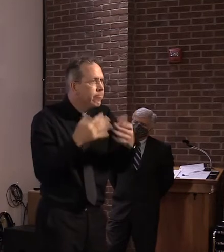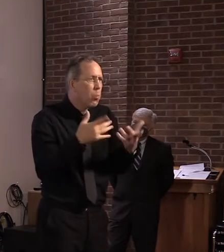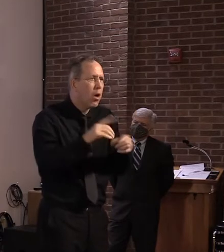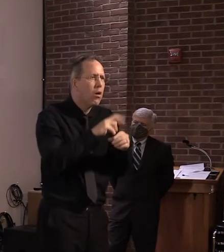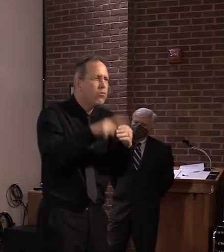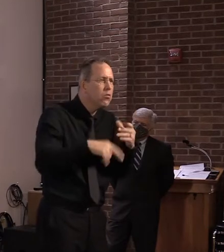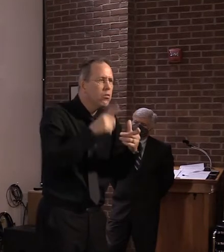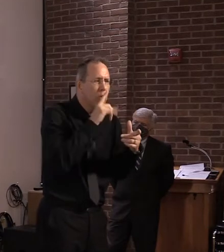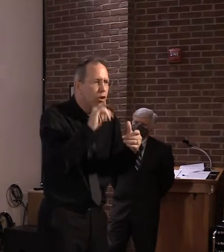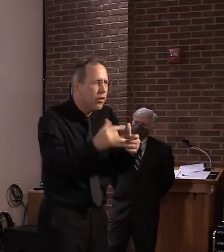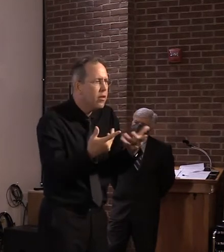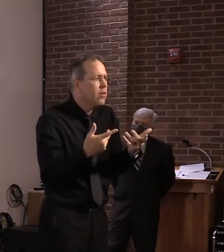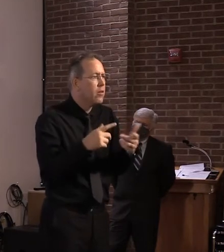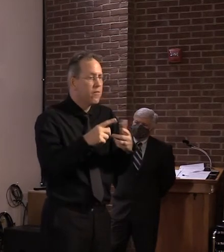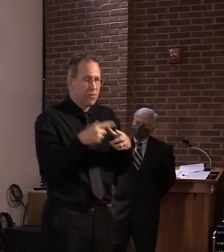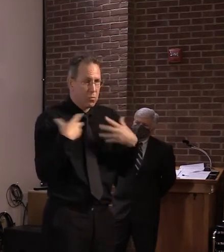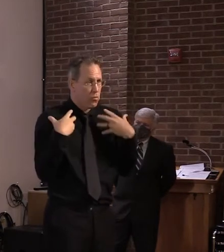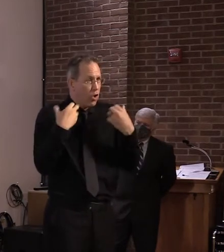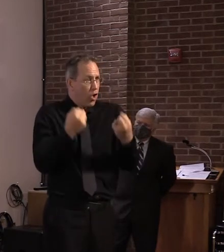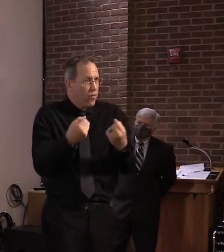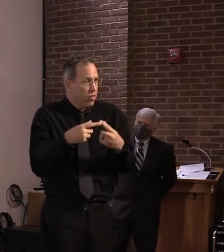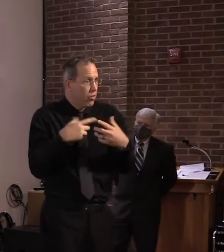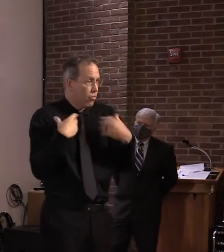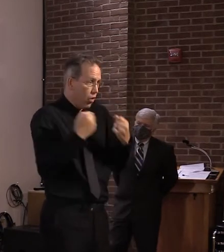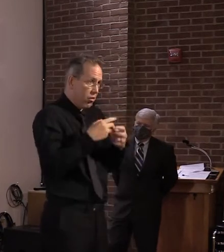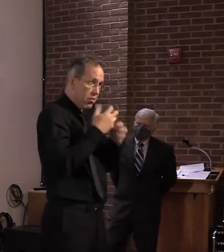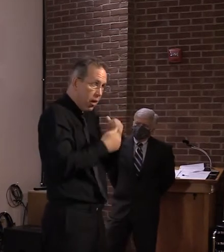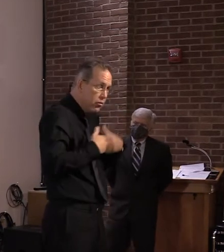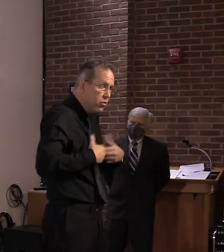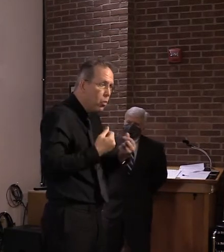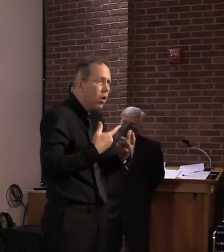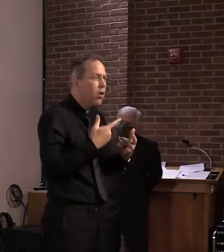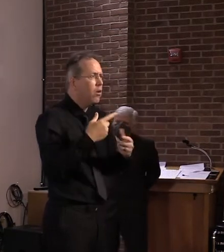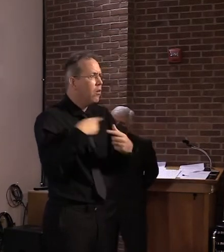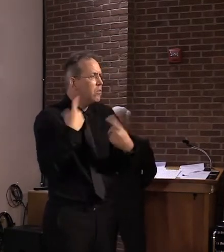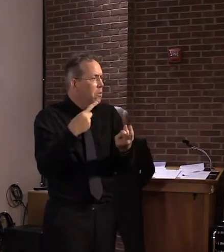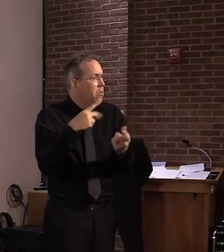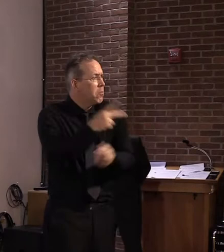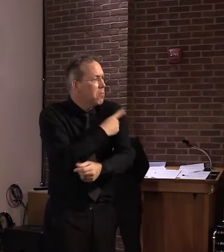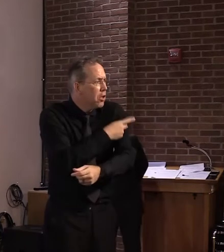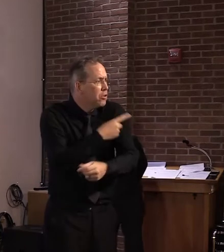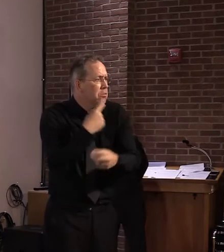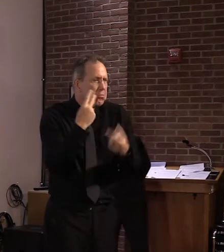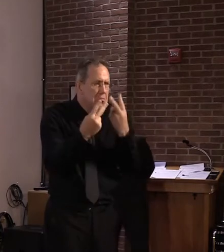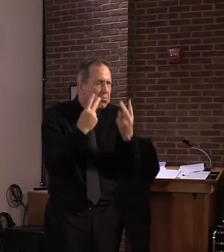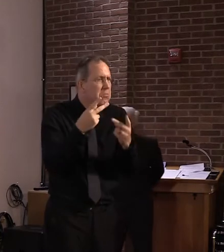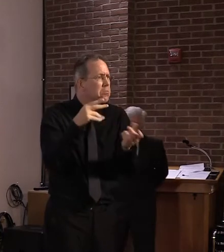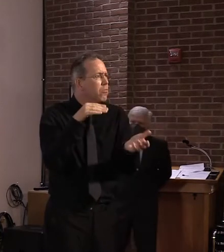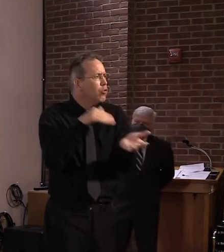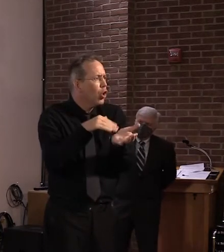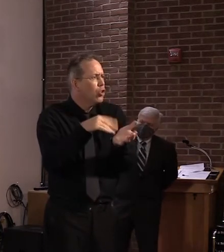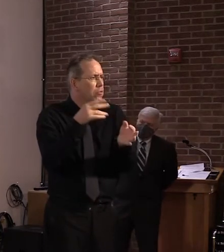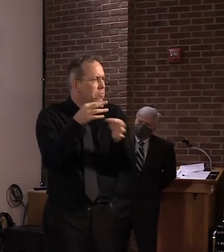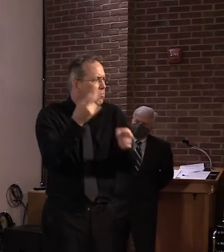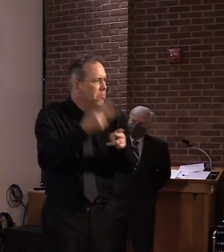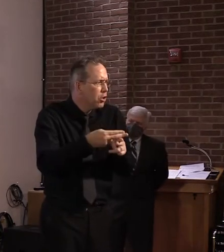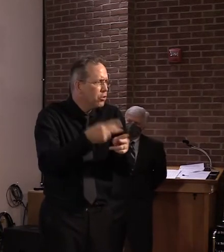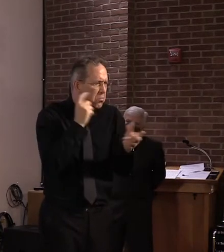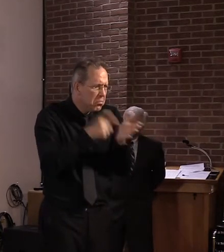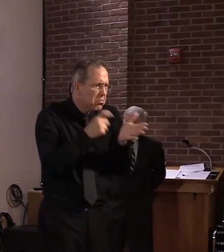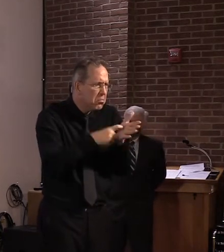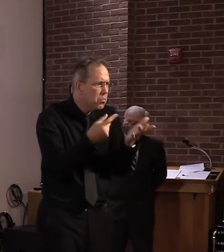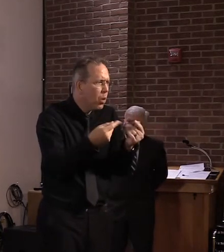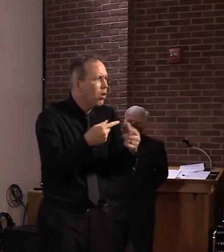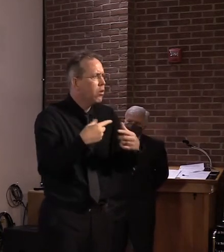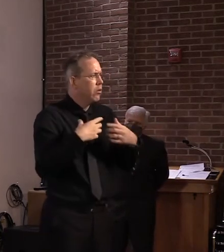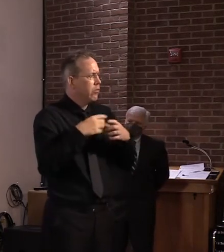from patients as well as physicians regarding what happened to their pulmonary function